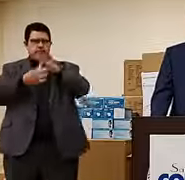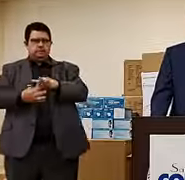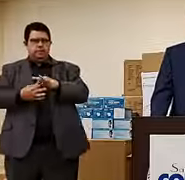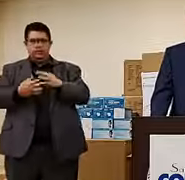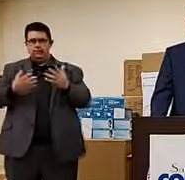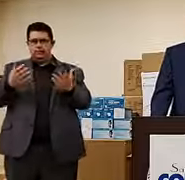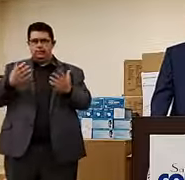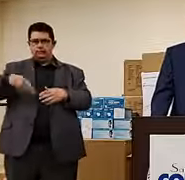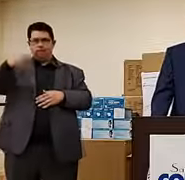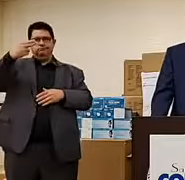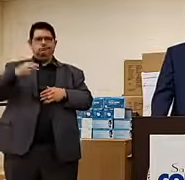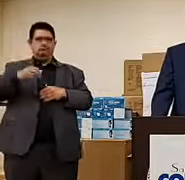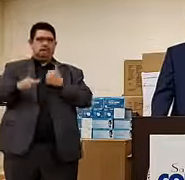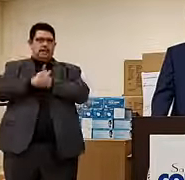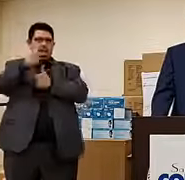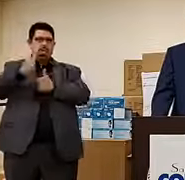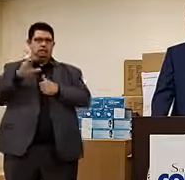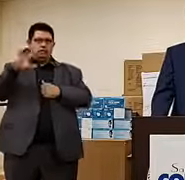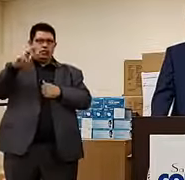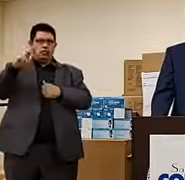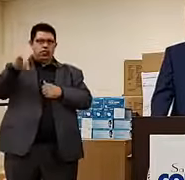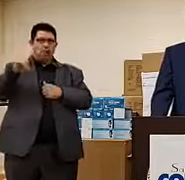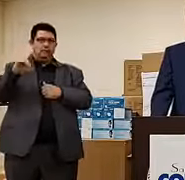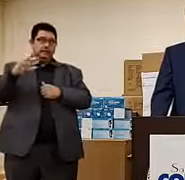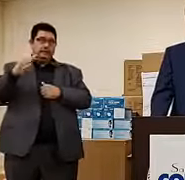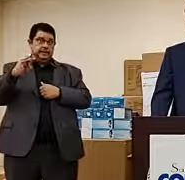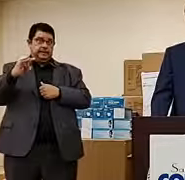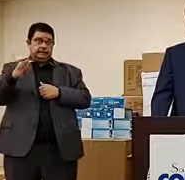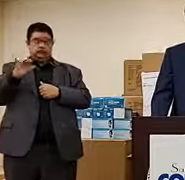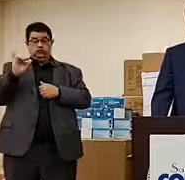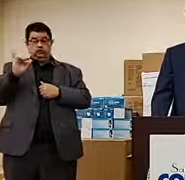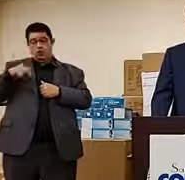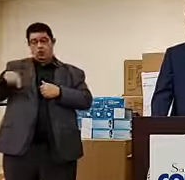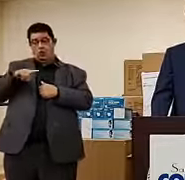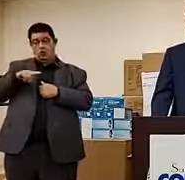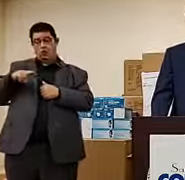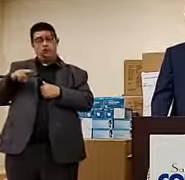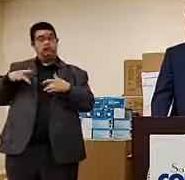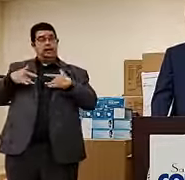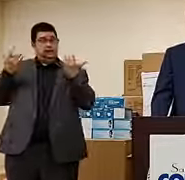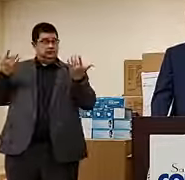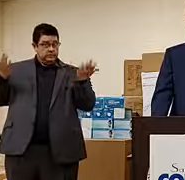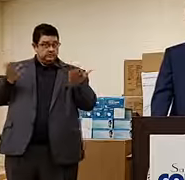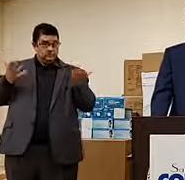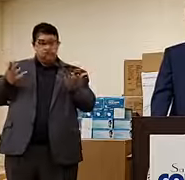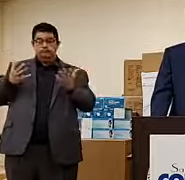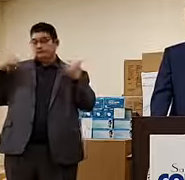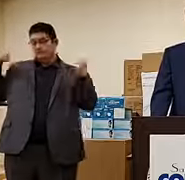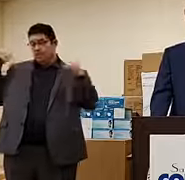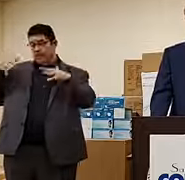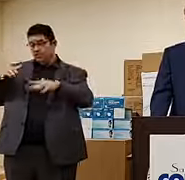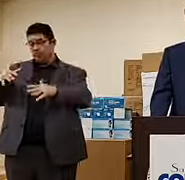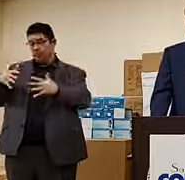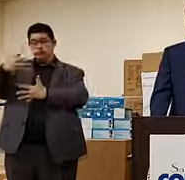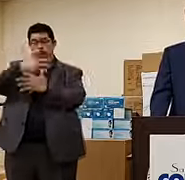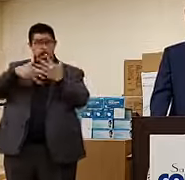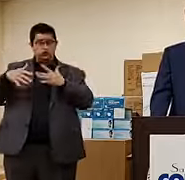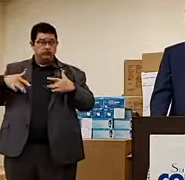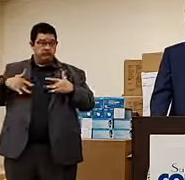with high risk for COVID-19 transmission. Those activities were gatherings, social events, team